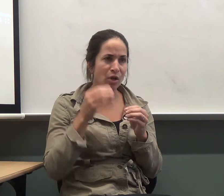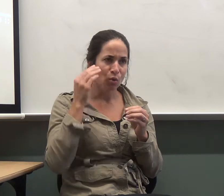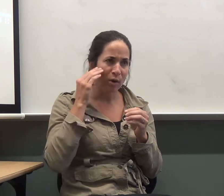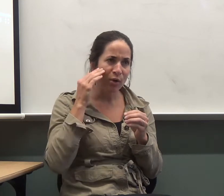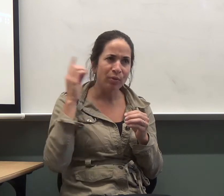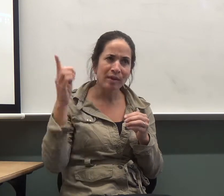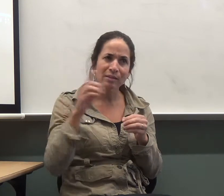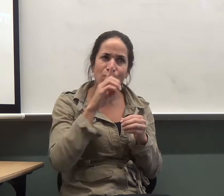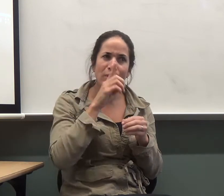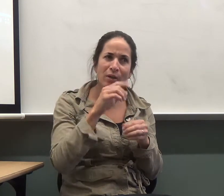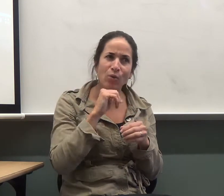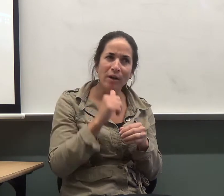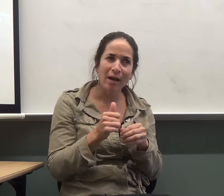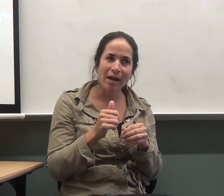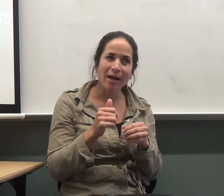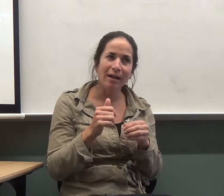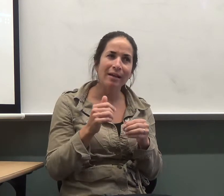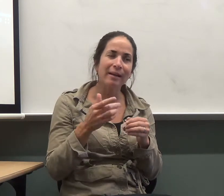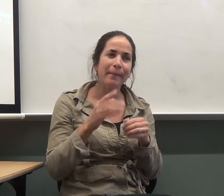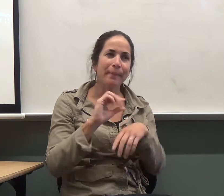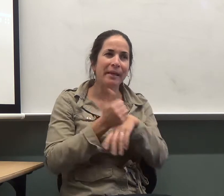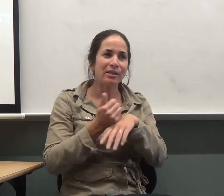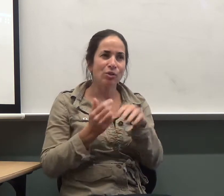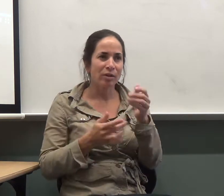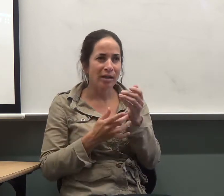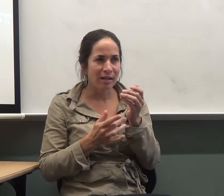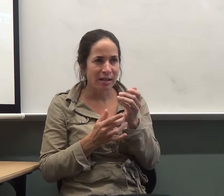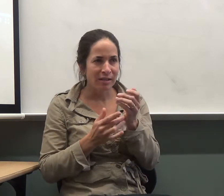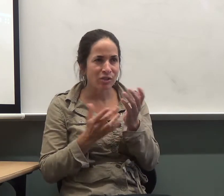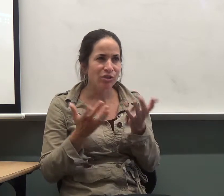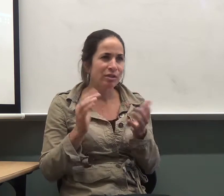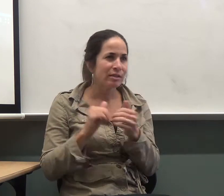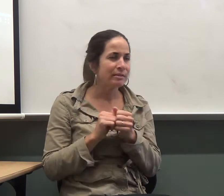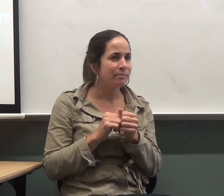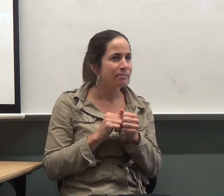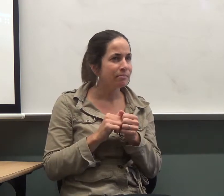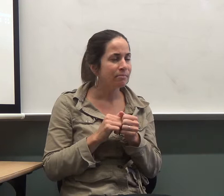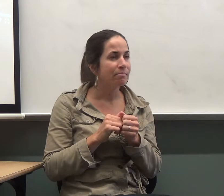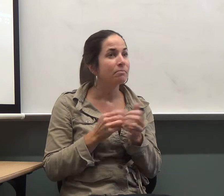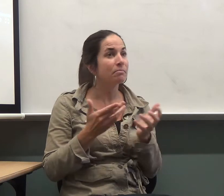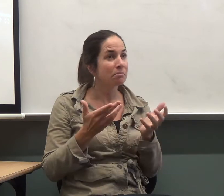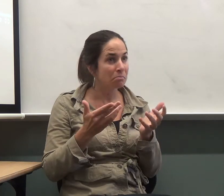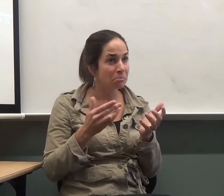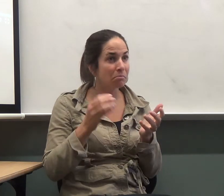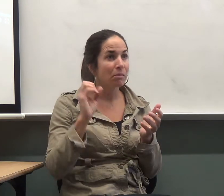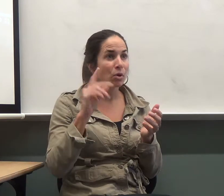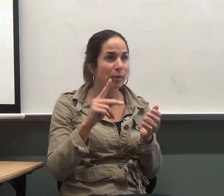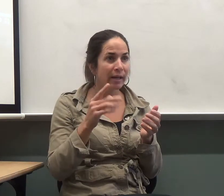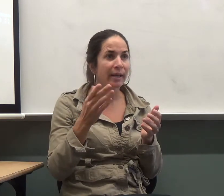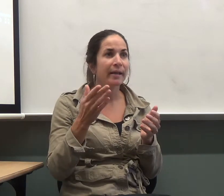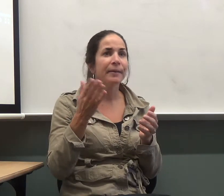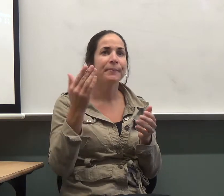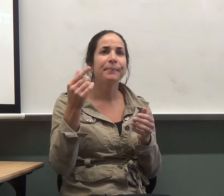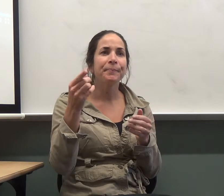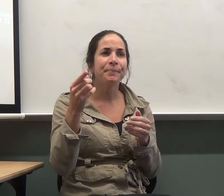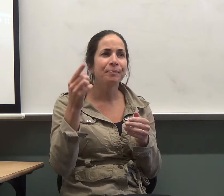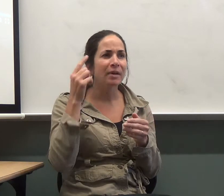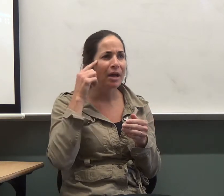just based on the Sassy. technology or the questionable technology? Okay, so the technology, something about that. I was thinking